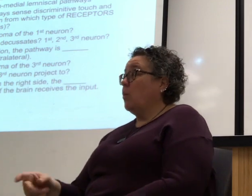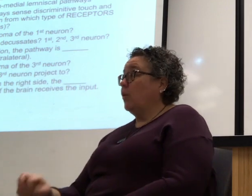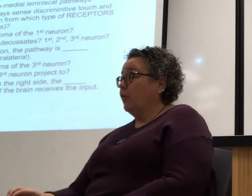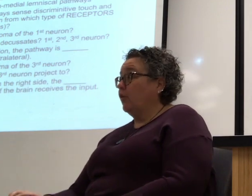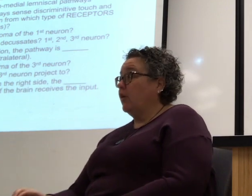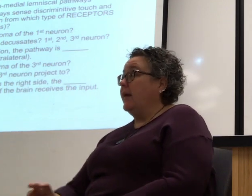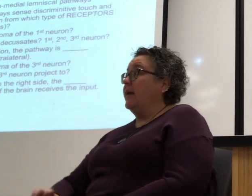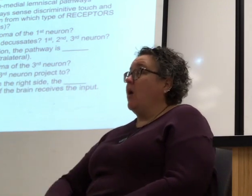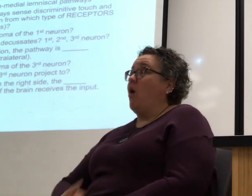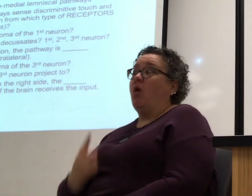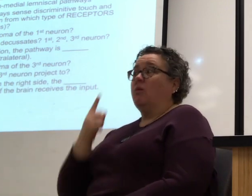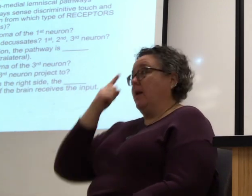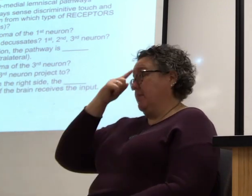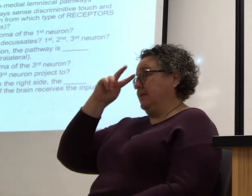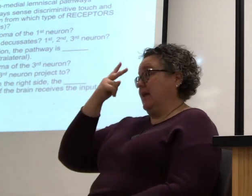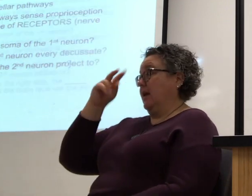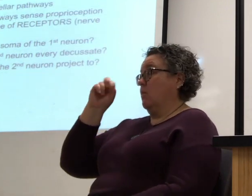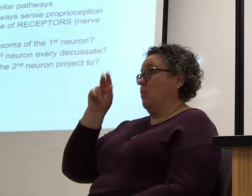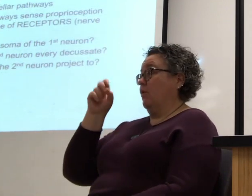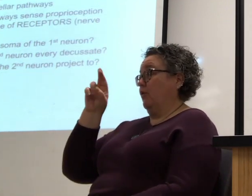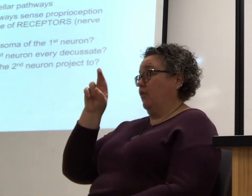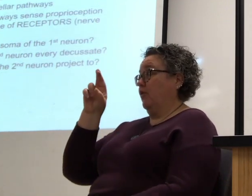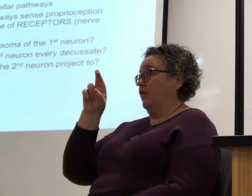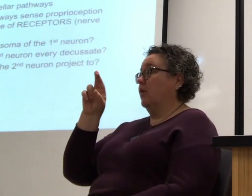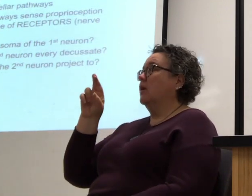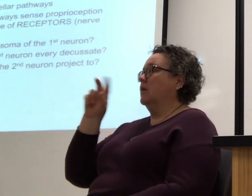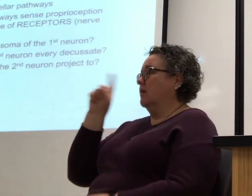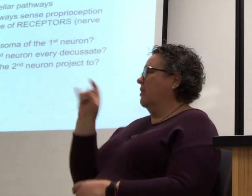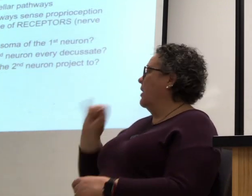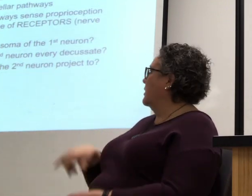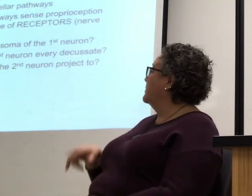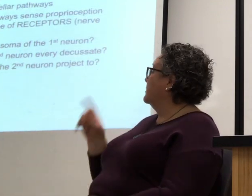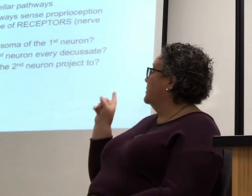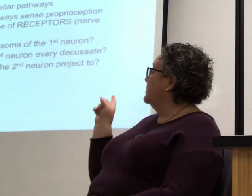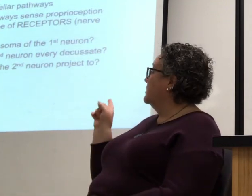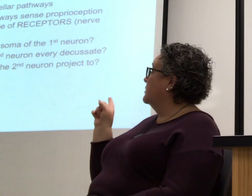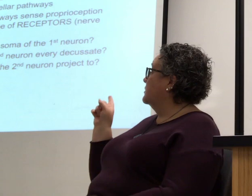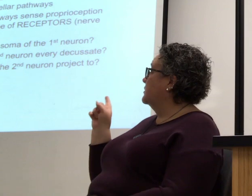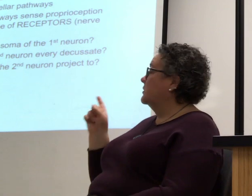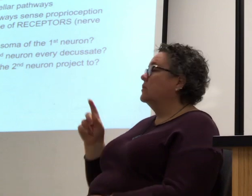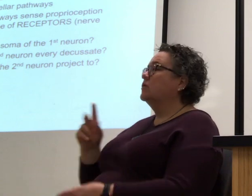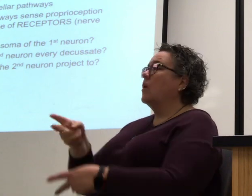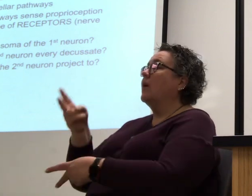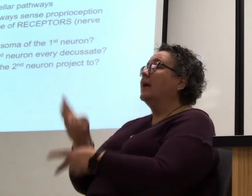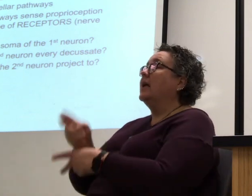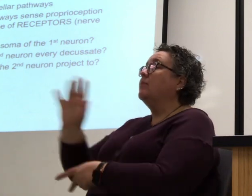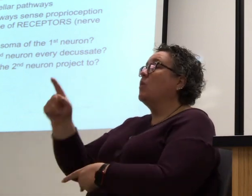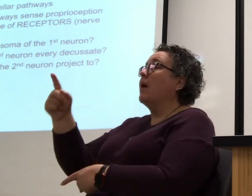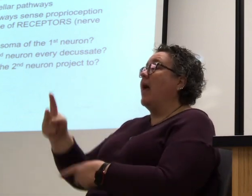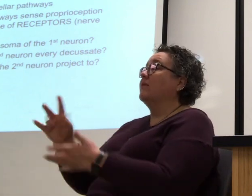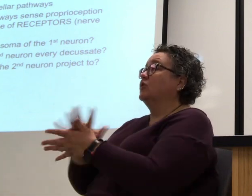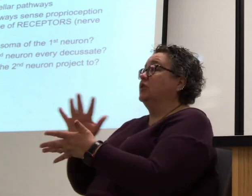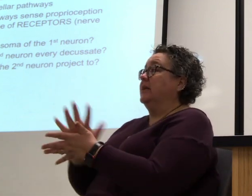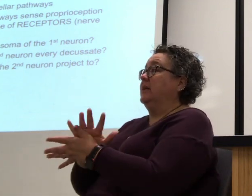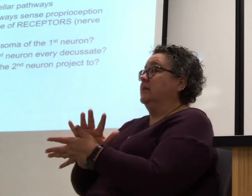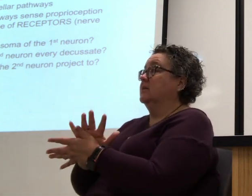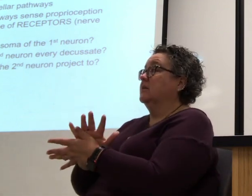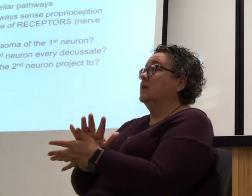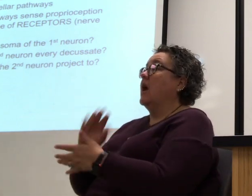1, 2, 3, 4, 5, 6, 7, 8, 9, 10, 11. Keep your half sheet, and as a homework